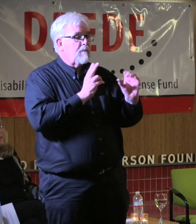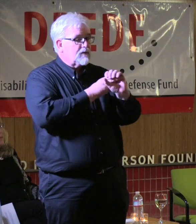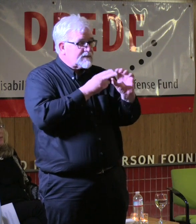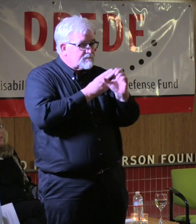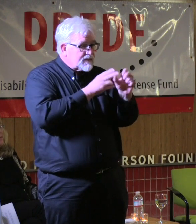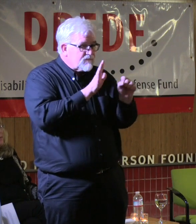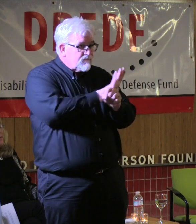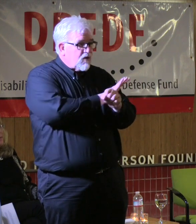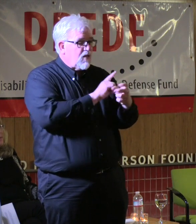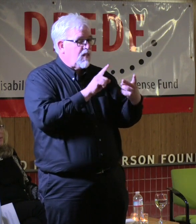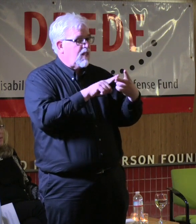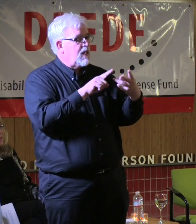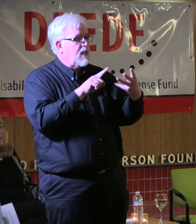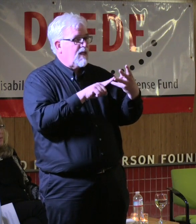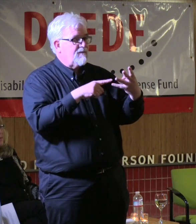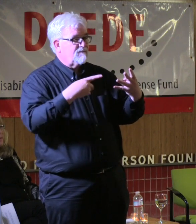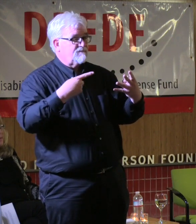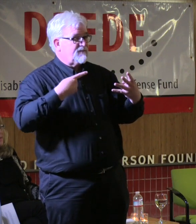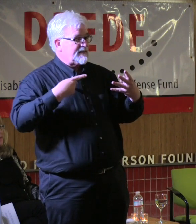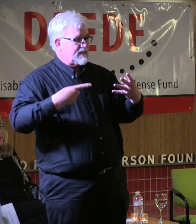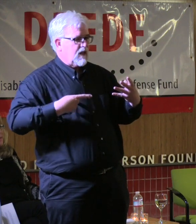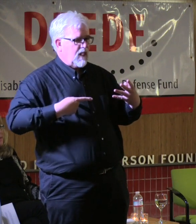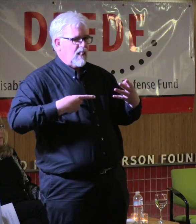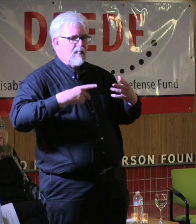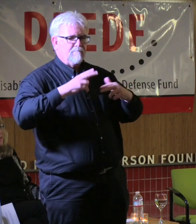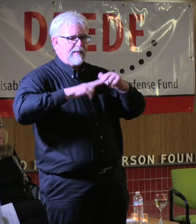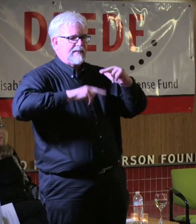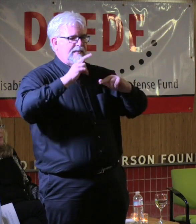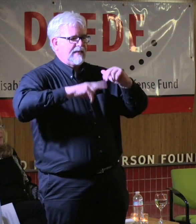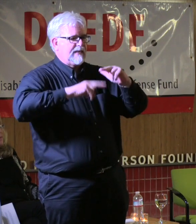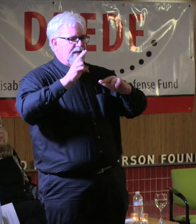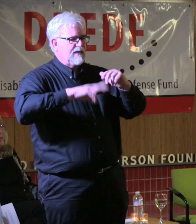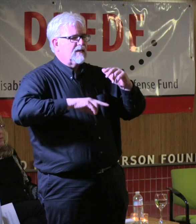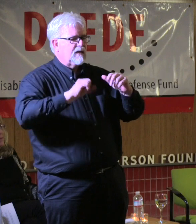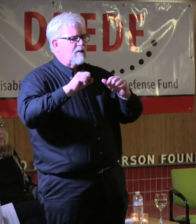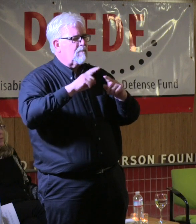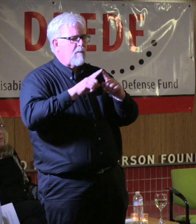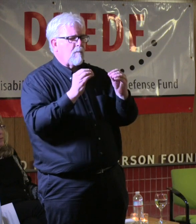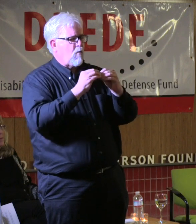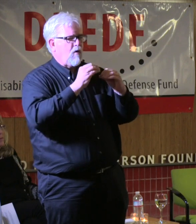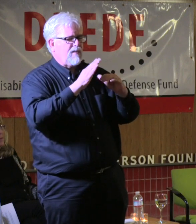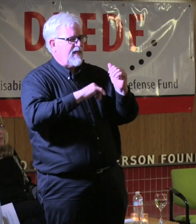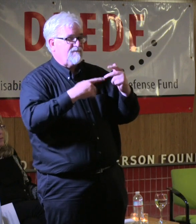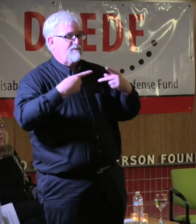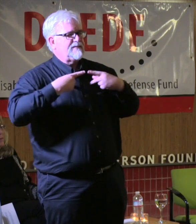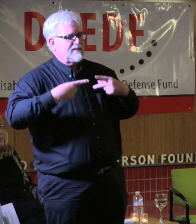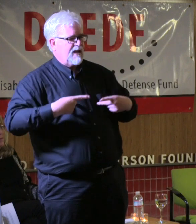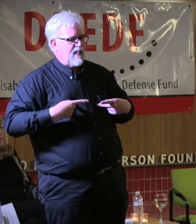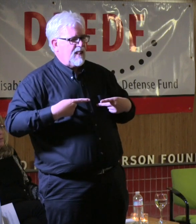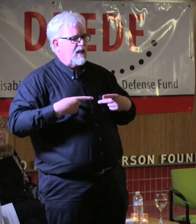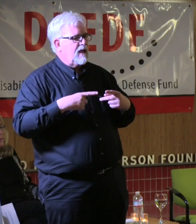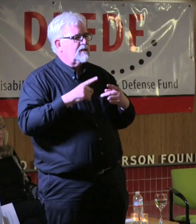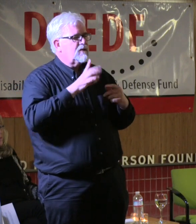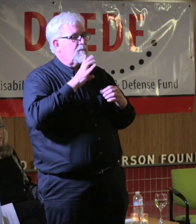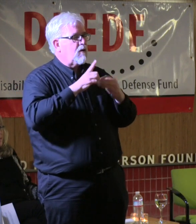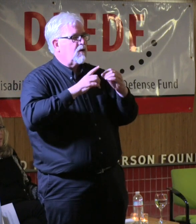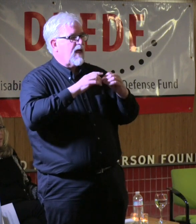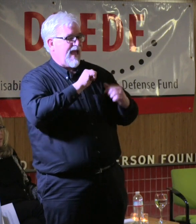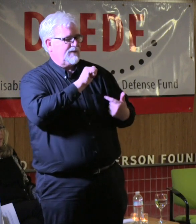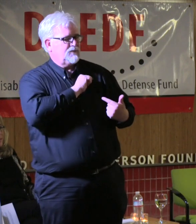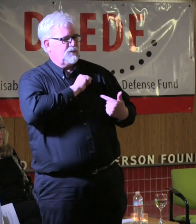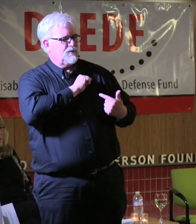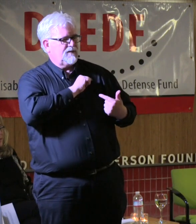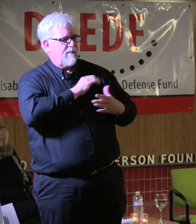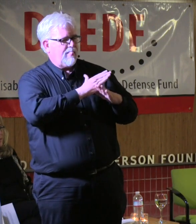participation, the physical infrastructure. But it was even more than that. It was about breaking down the